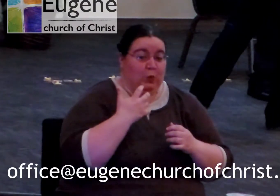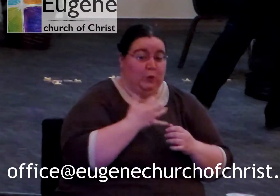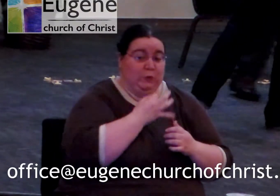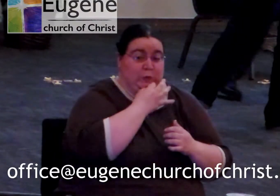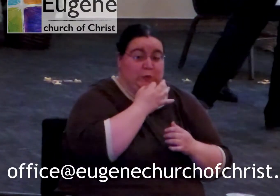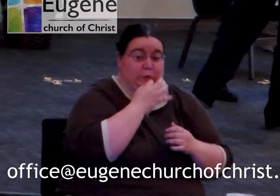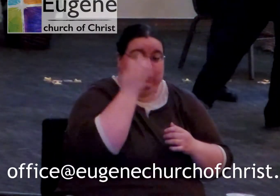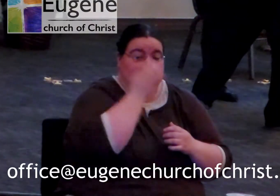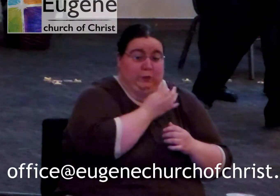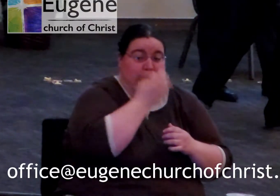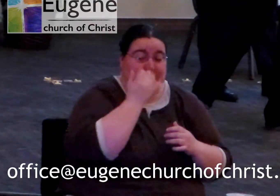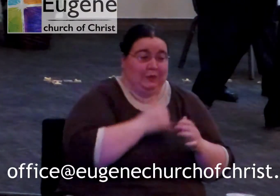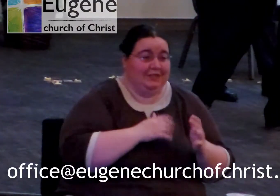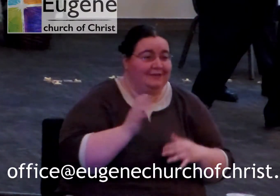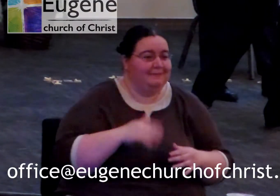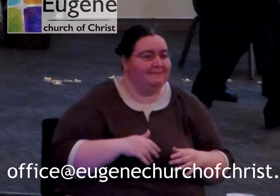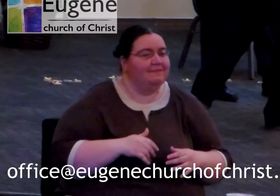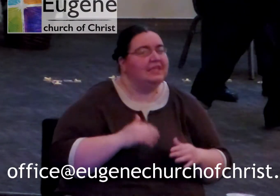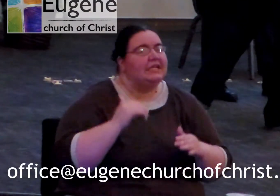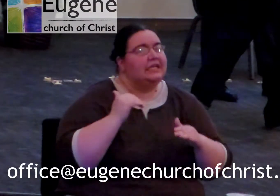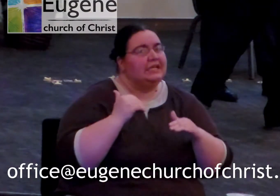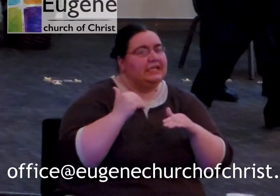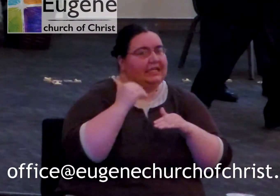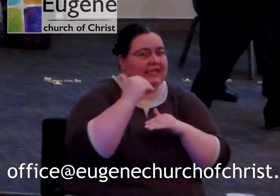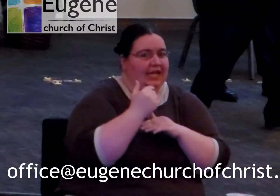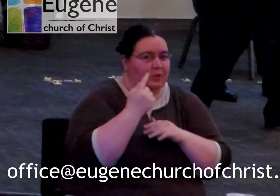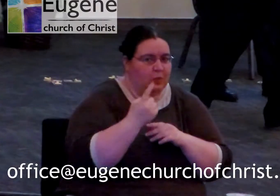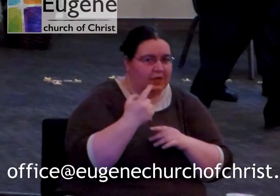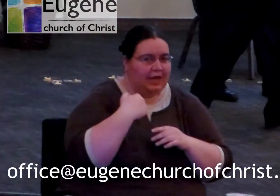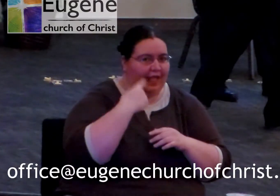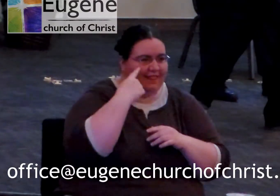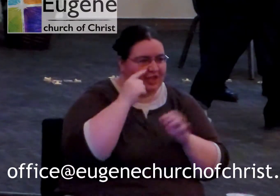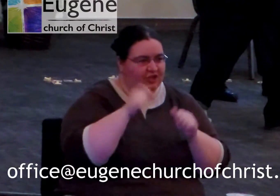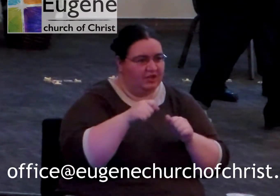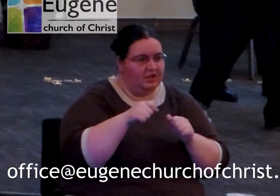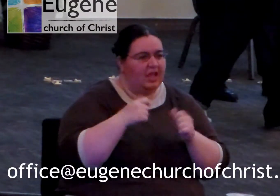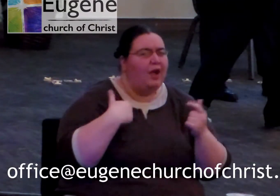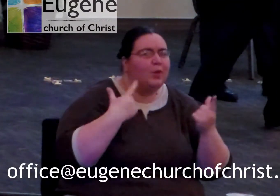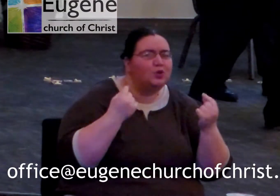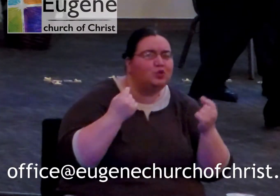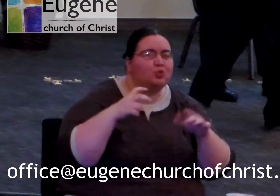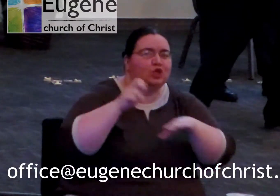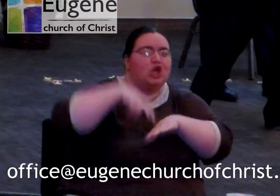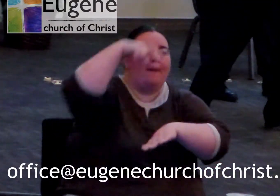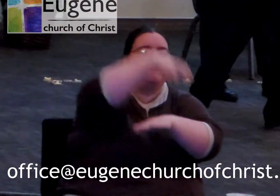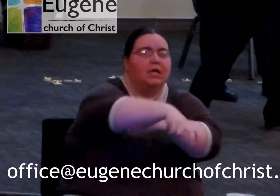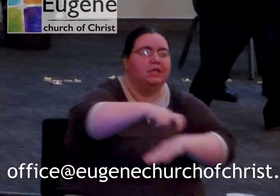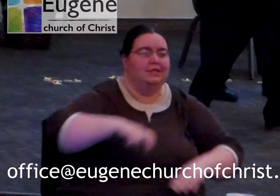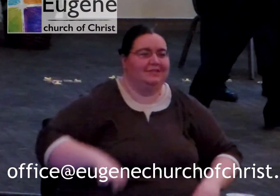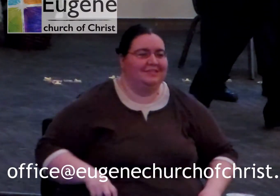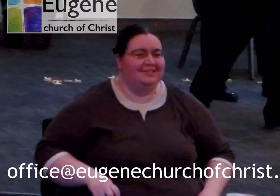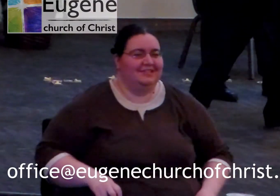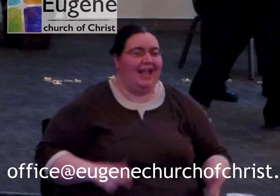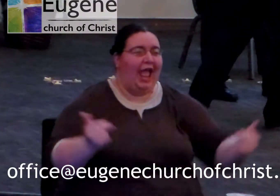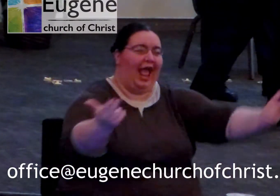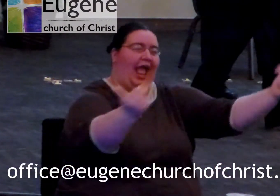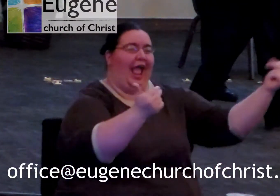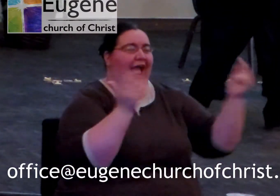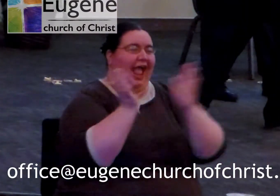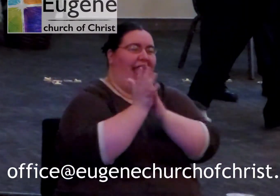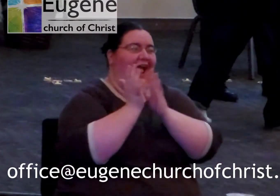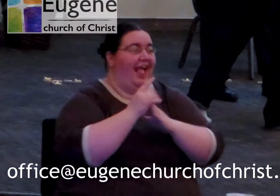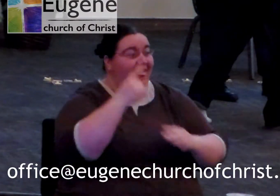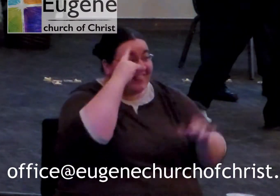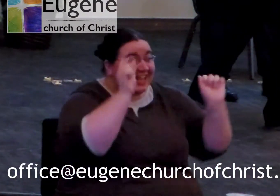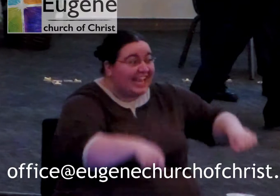to do for this one, because I think we can get over a couple, I'm going to have you jump. Okay? Y'all think he can do it? Think he's got it? All